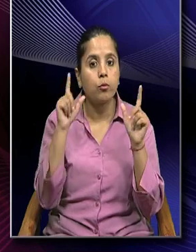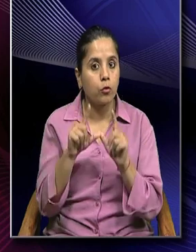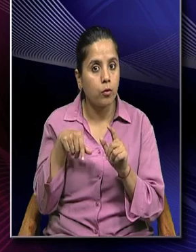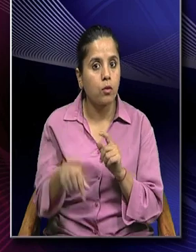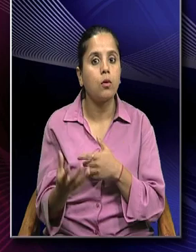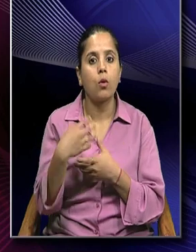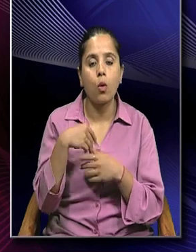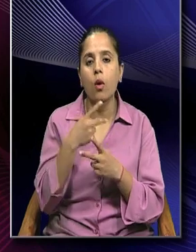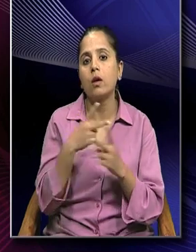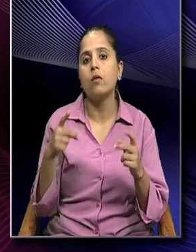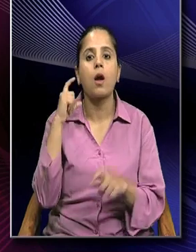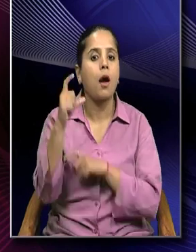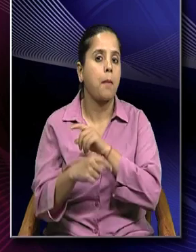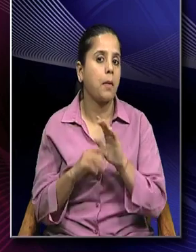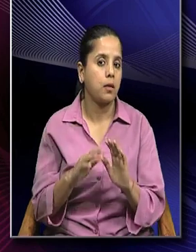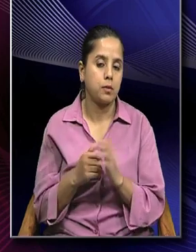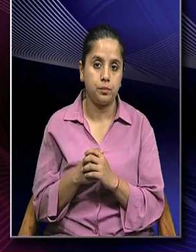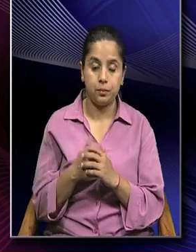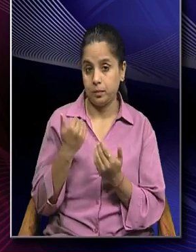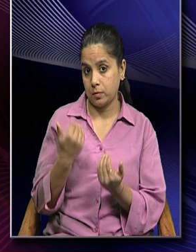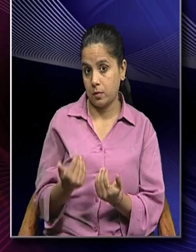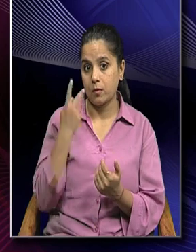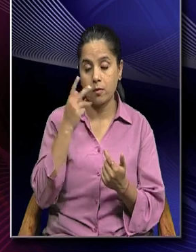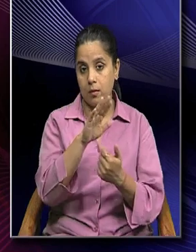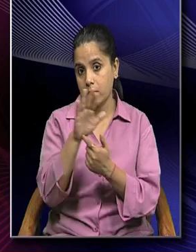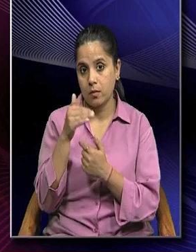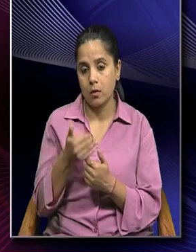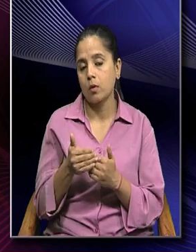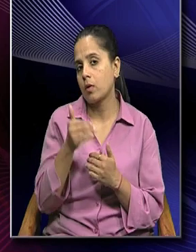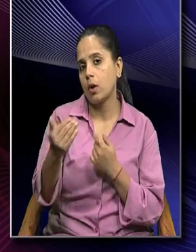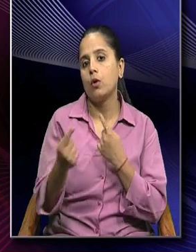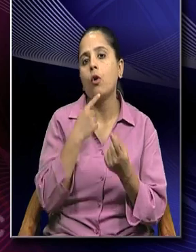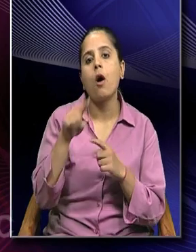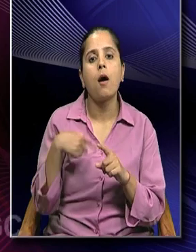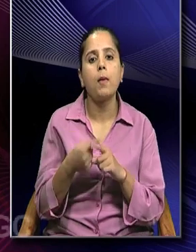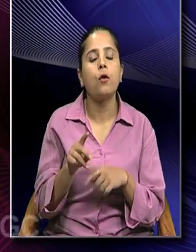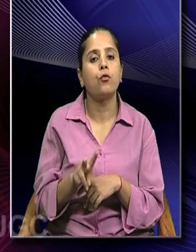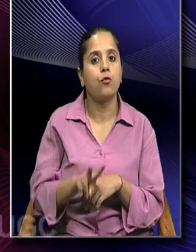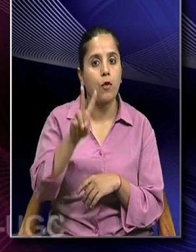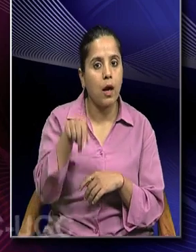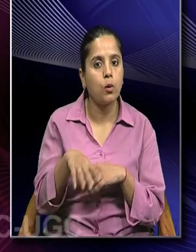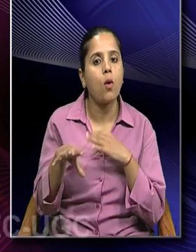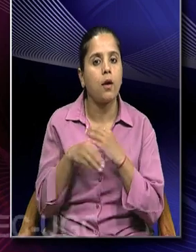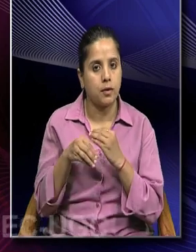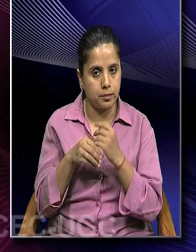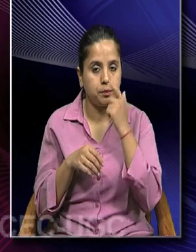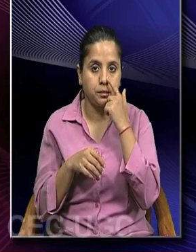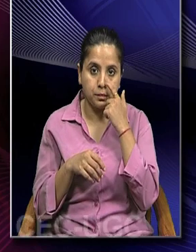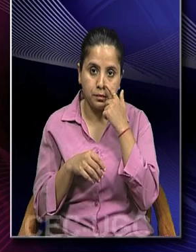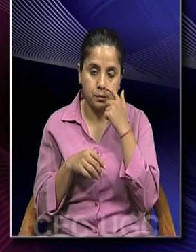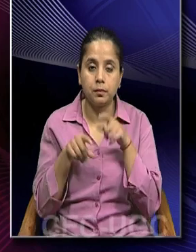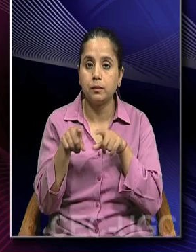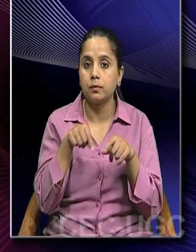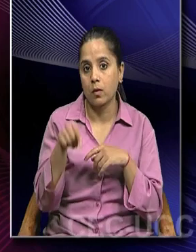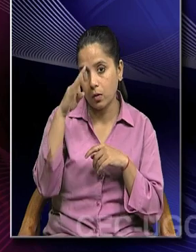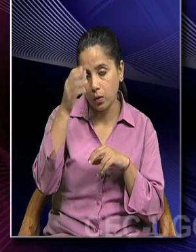corporate entities. Now, here we are going to talk about the values addition. The theory